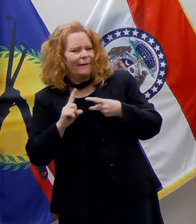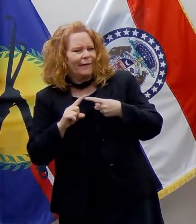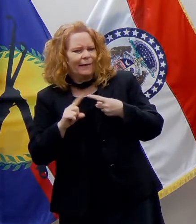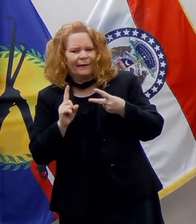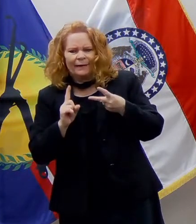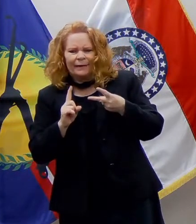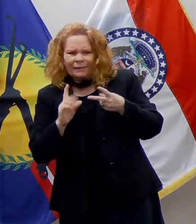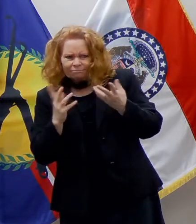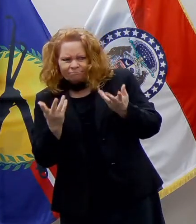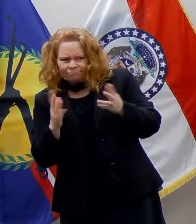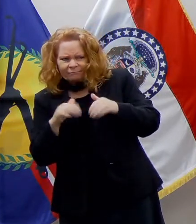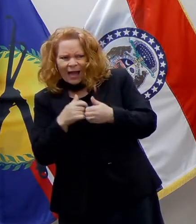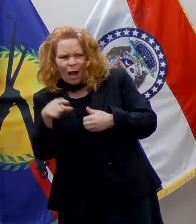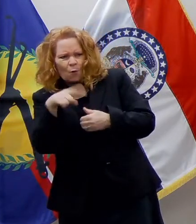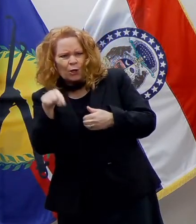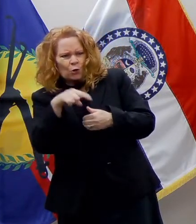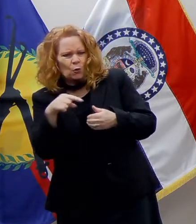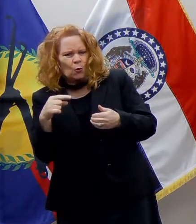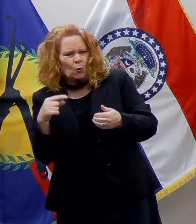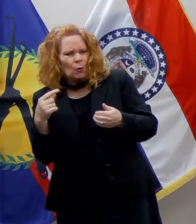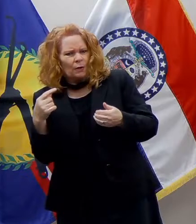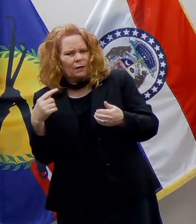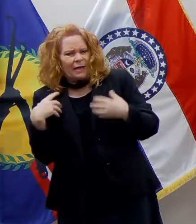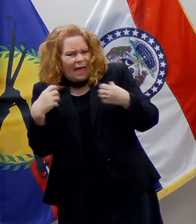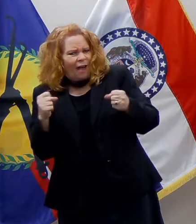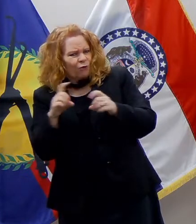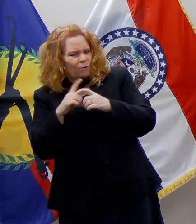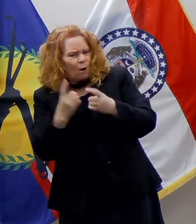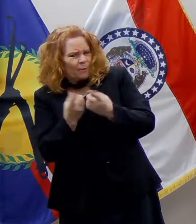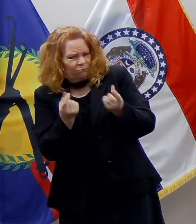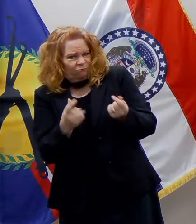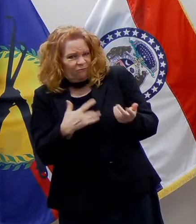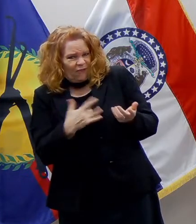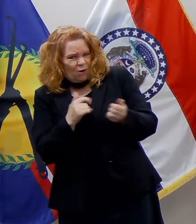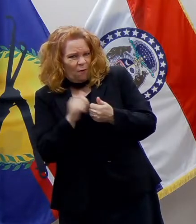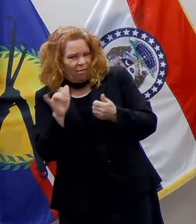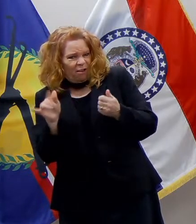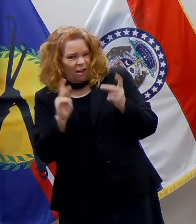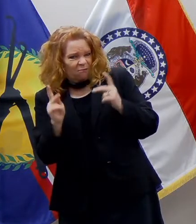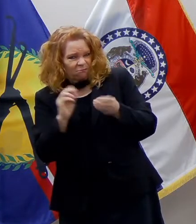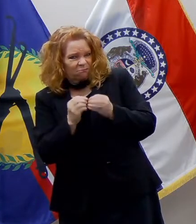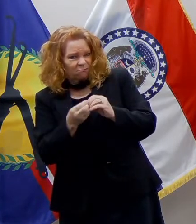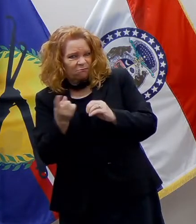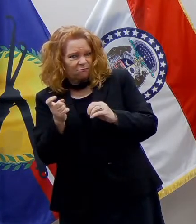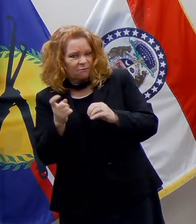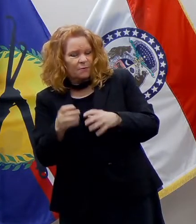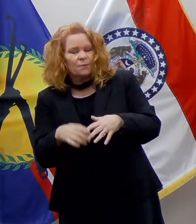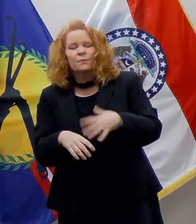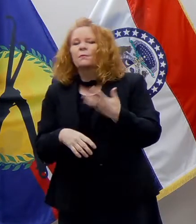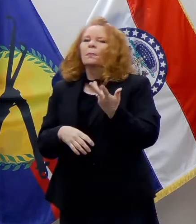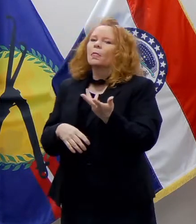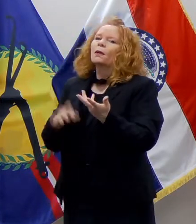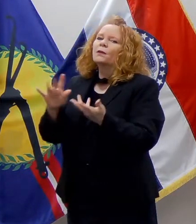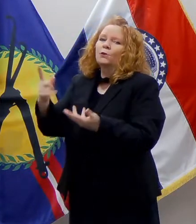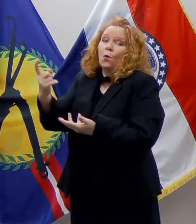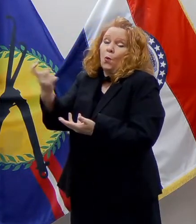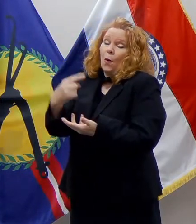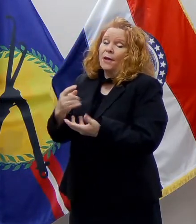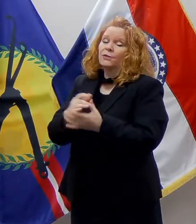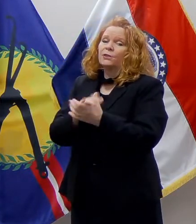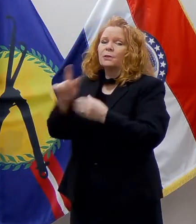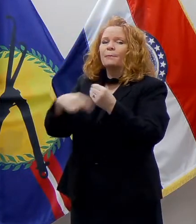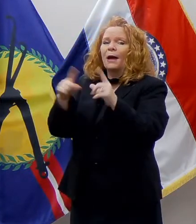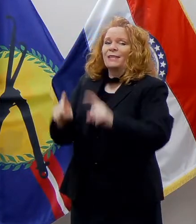are you guys at the public health department? How are you dealing with those numbers and that? Yeah, so the question is